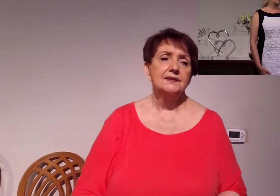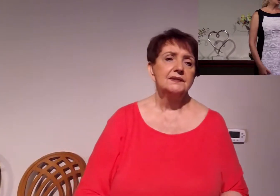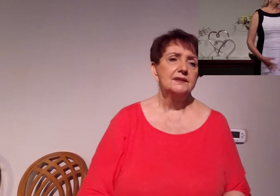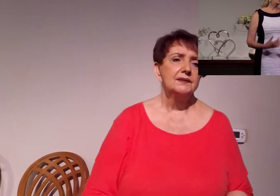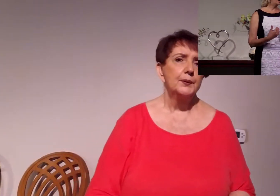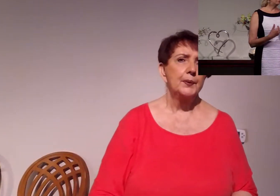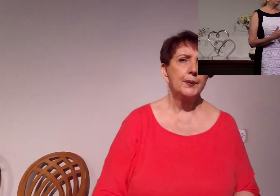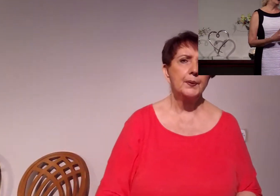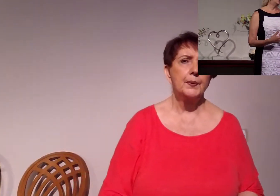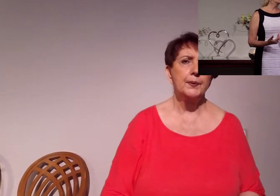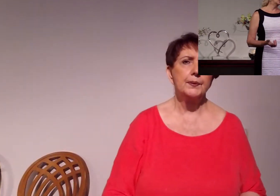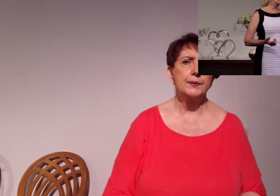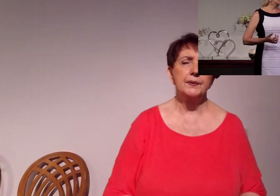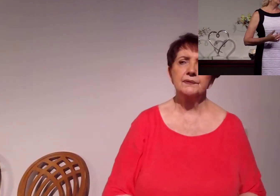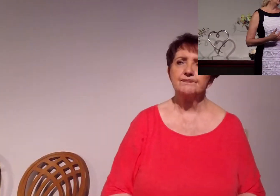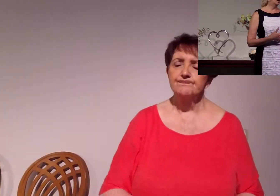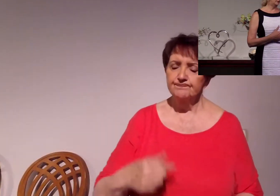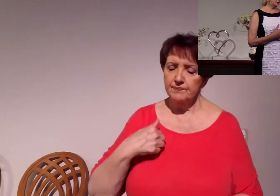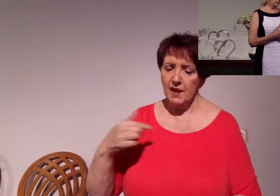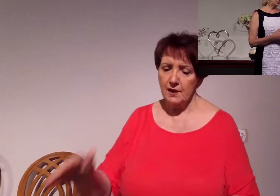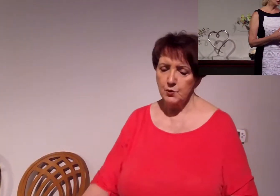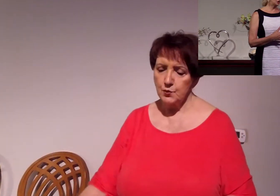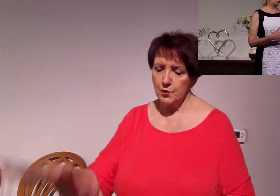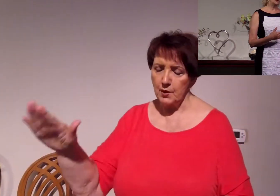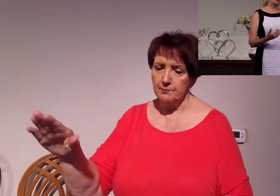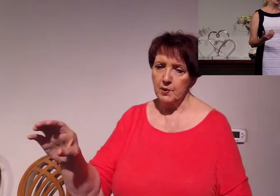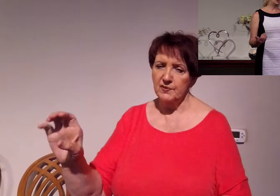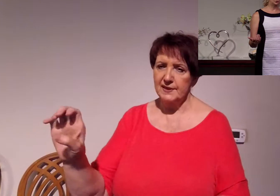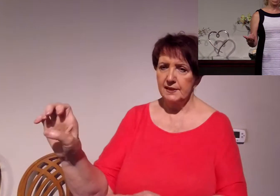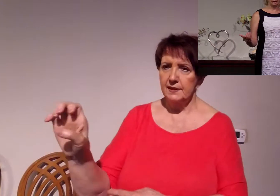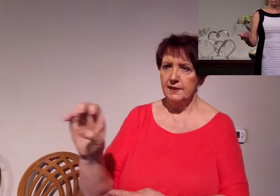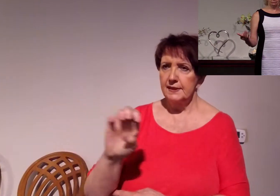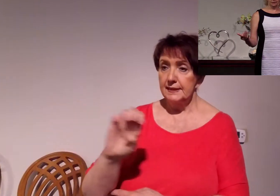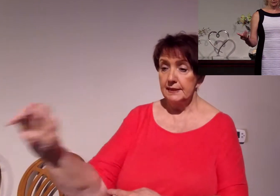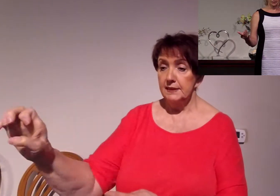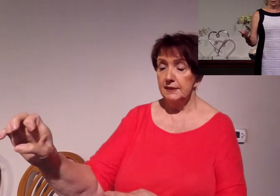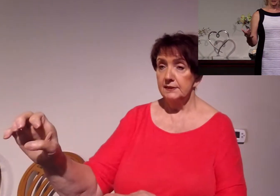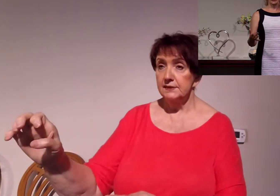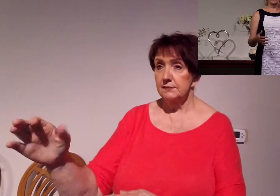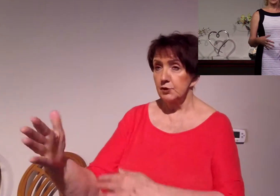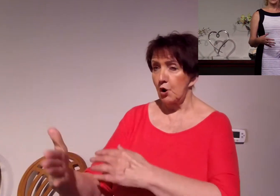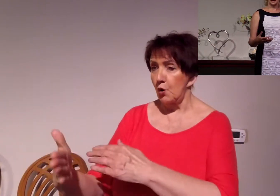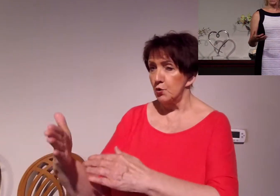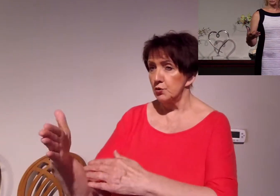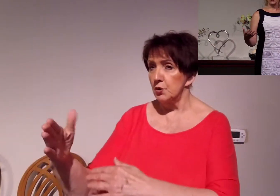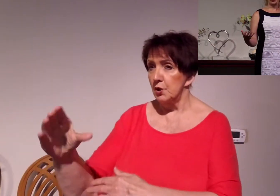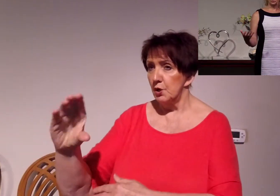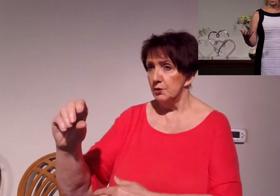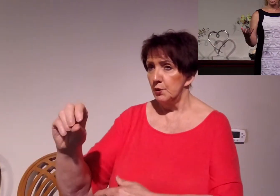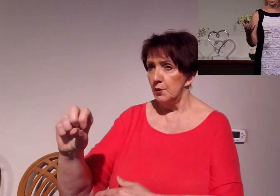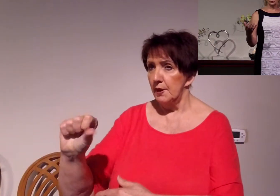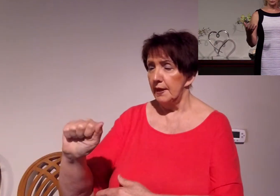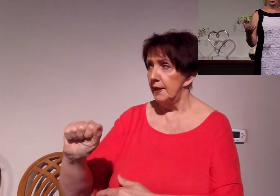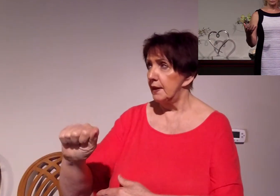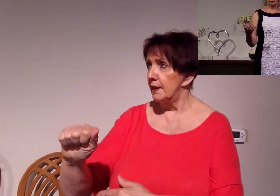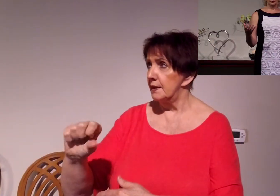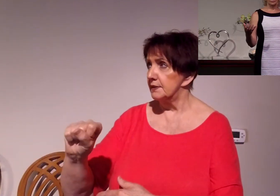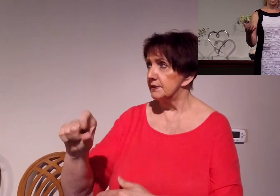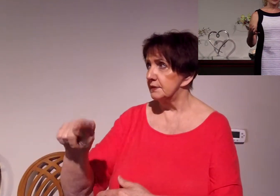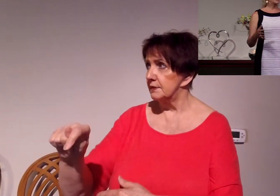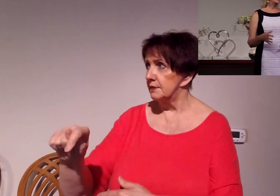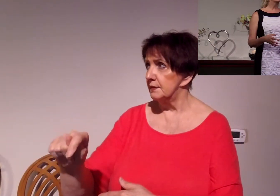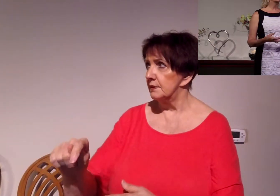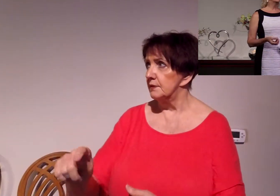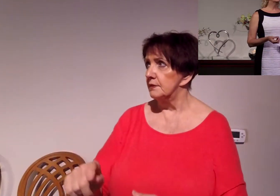So I grew up on the East Coast, European. I love savory foods.